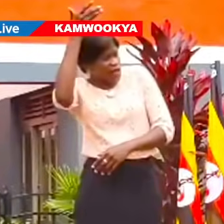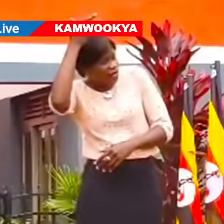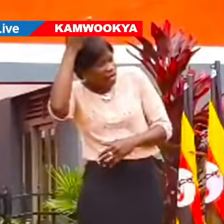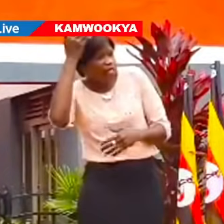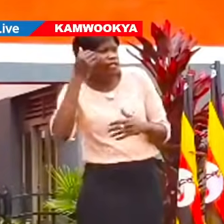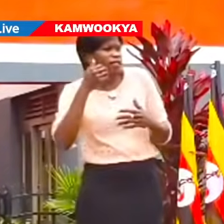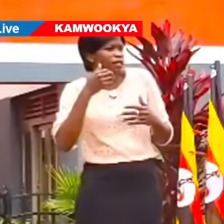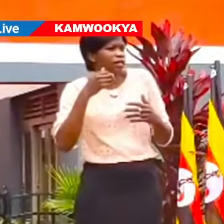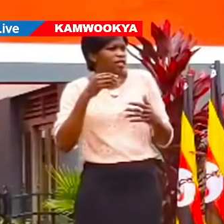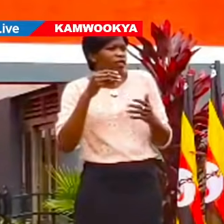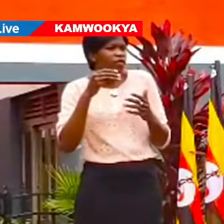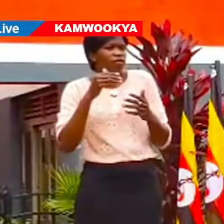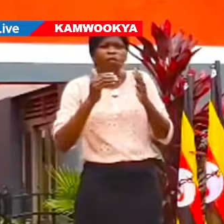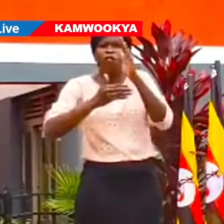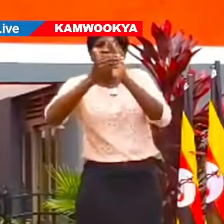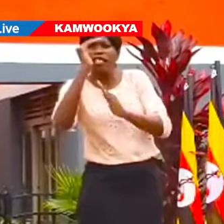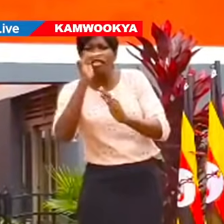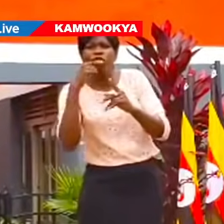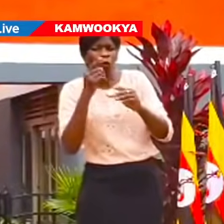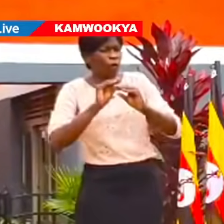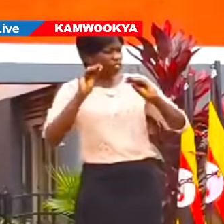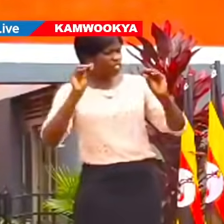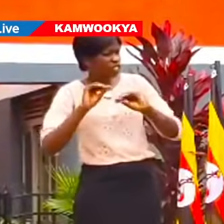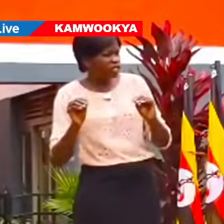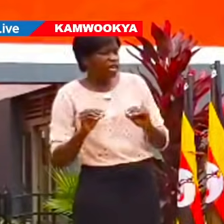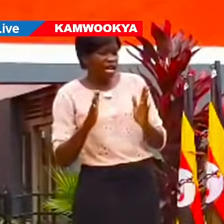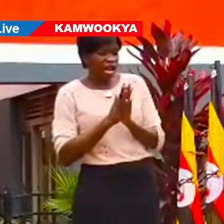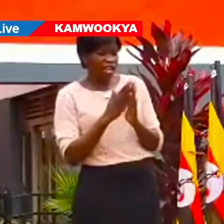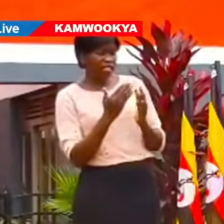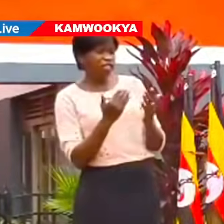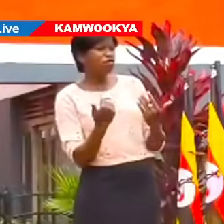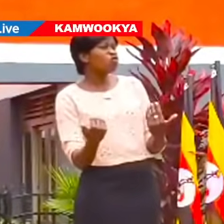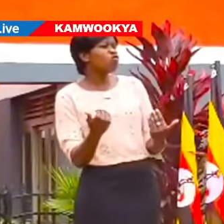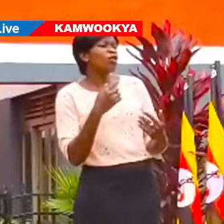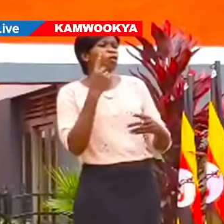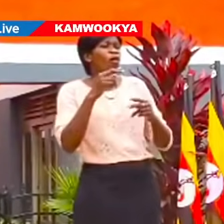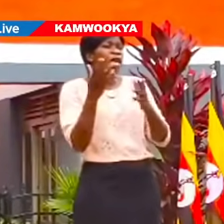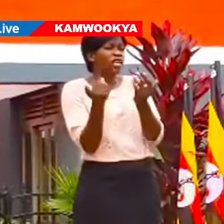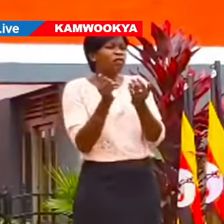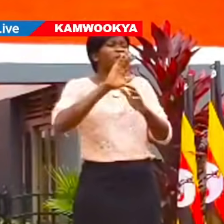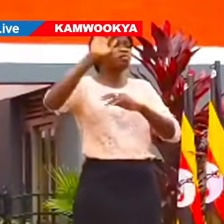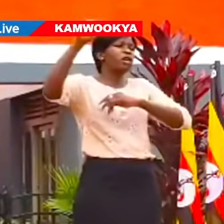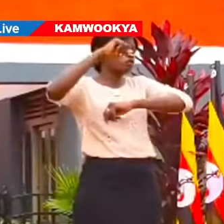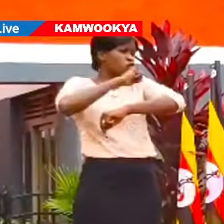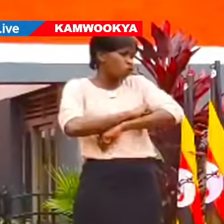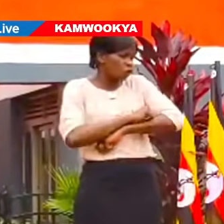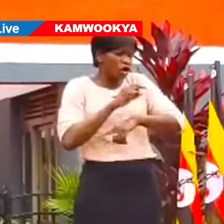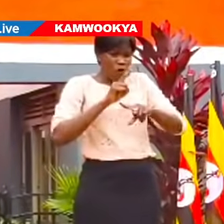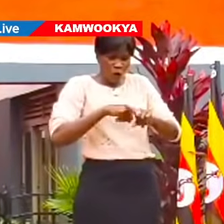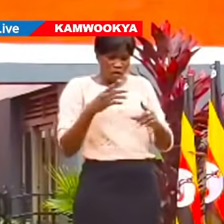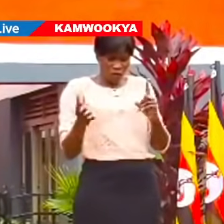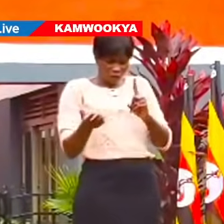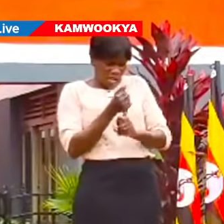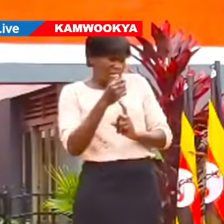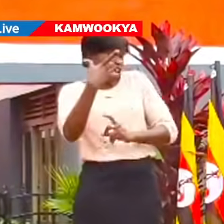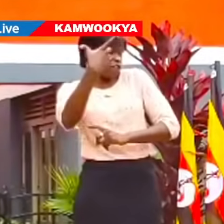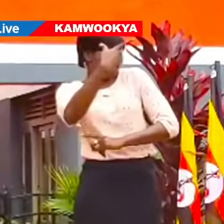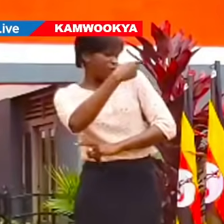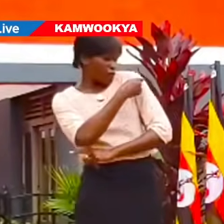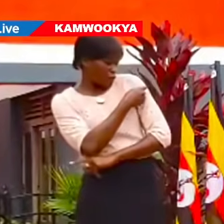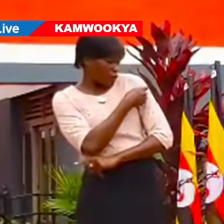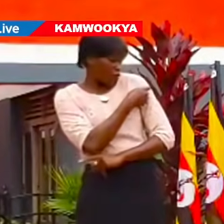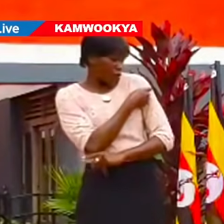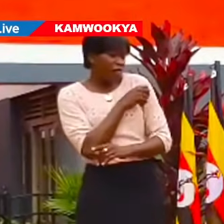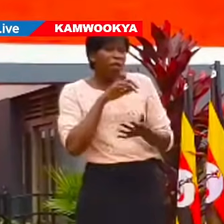nti bw'ofuna vaccine ekuyamba okufuna antibodies okulwanyisa obulwadde, ate nga abantu abakuze mu